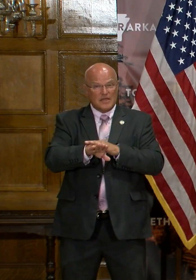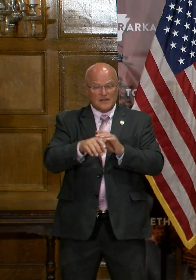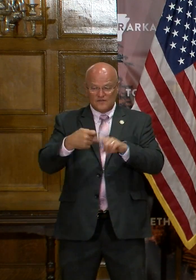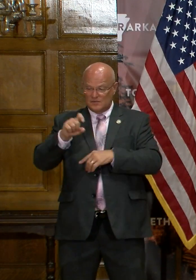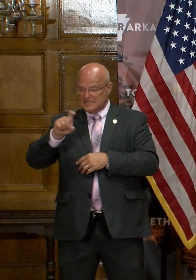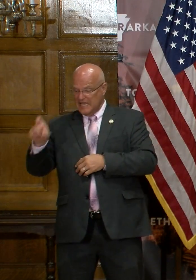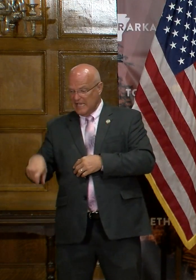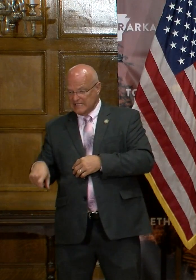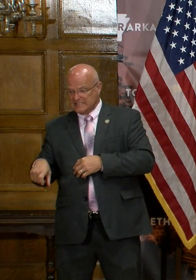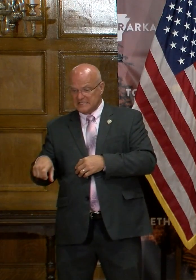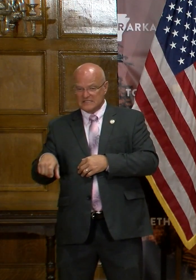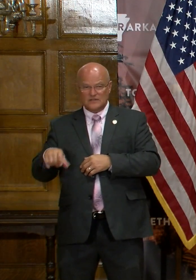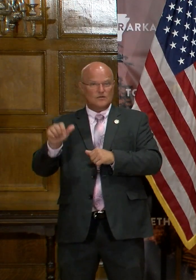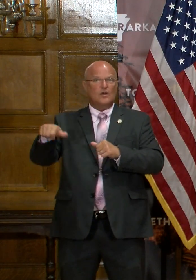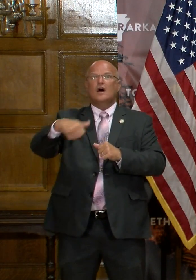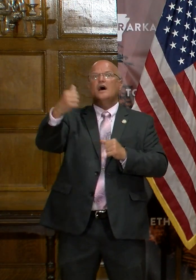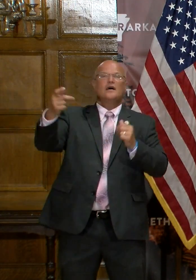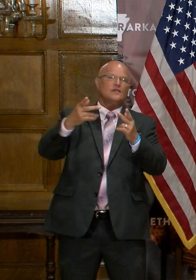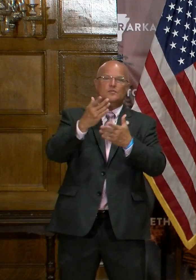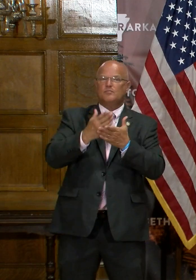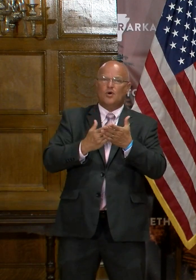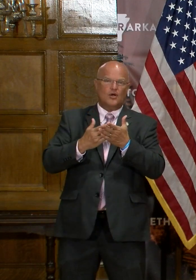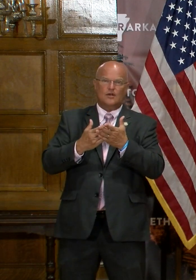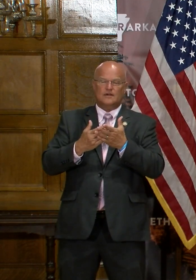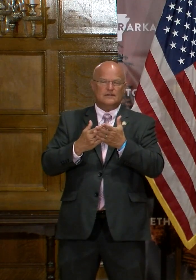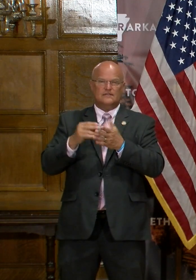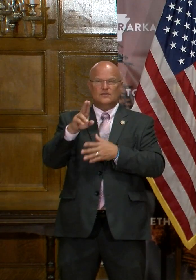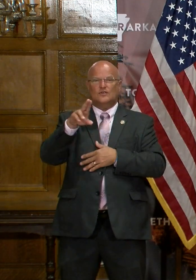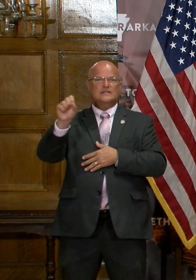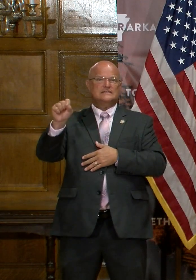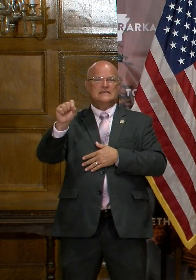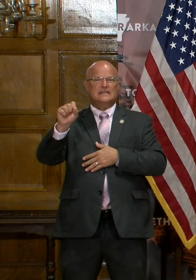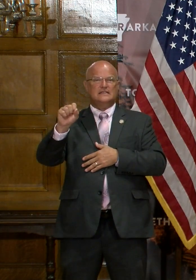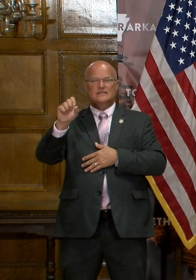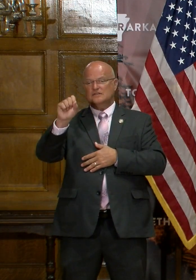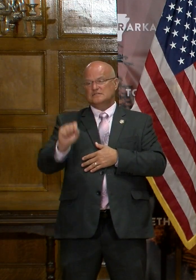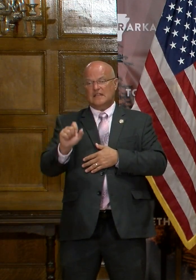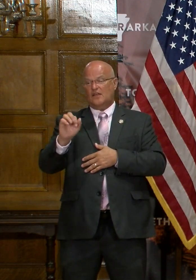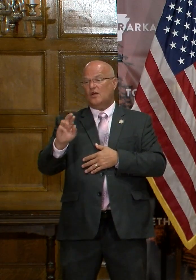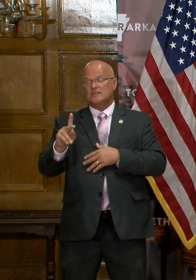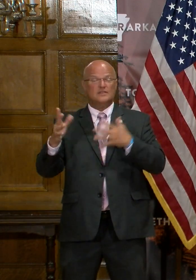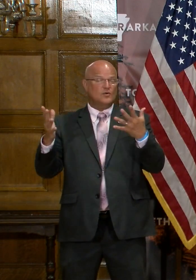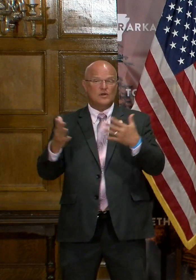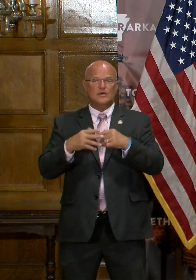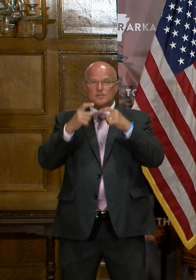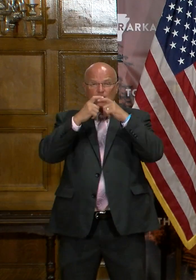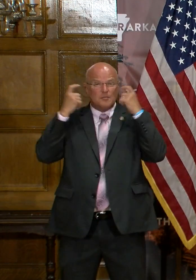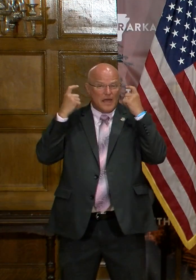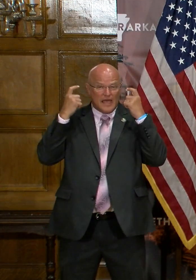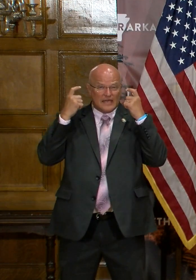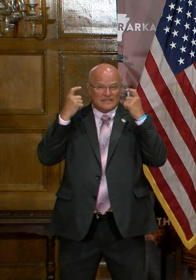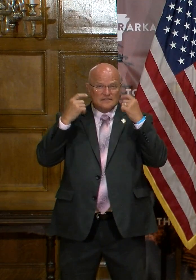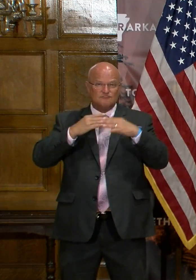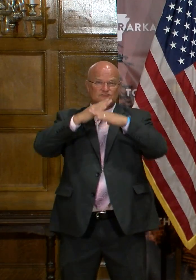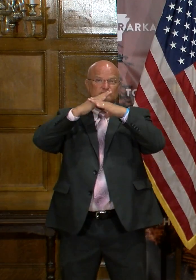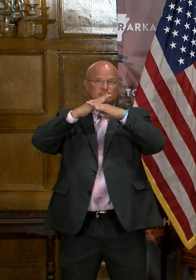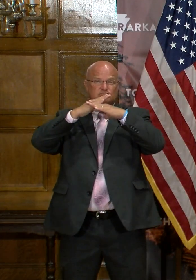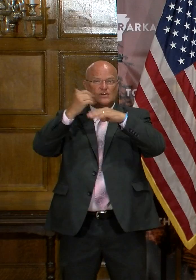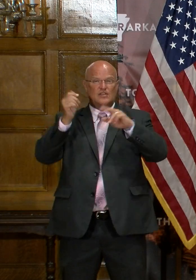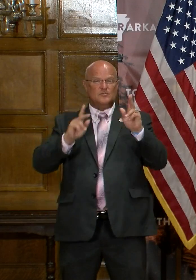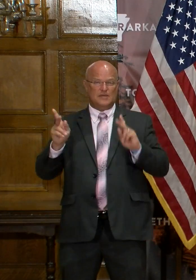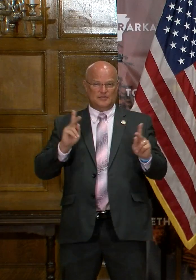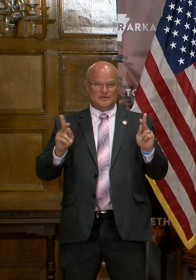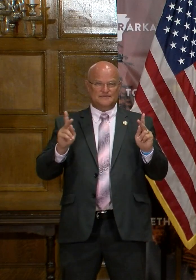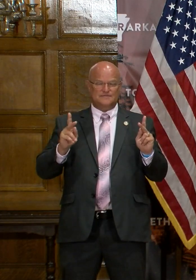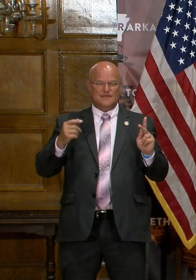from Texas or from any other part of the area or for South Arkansas, put a mask on. That way you're protecting others.